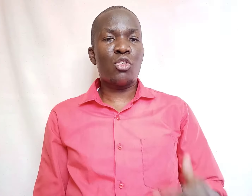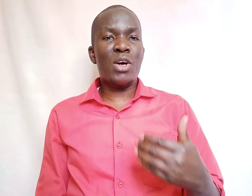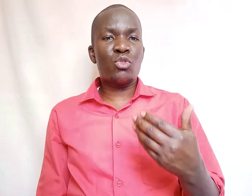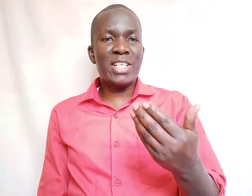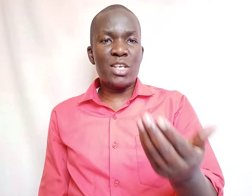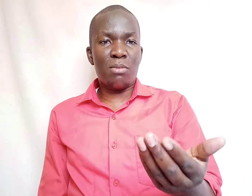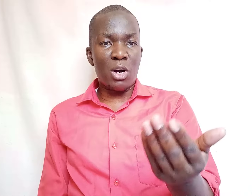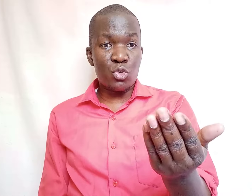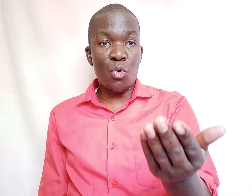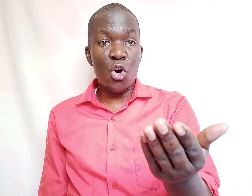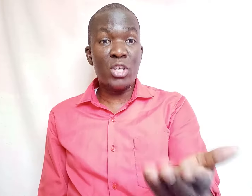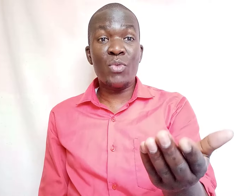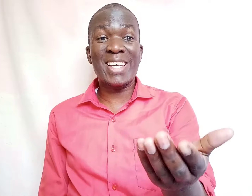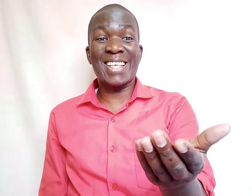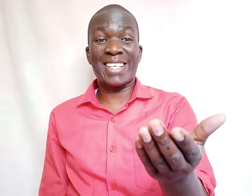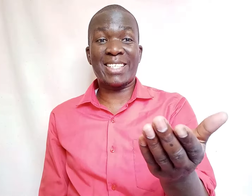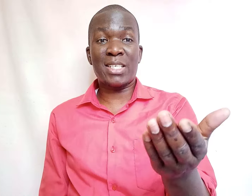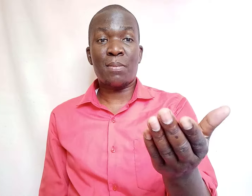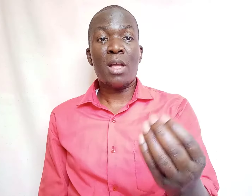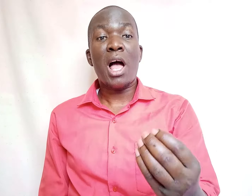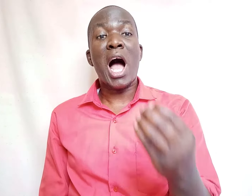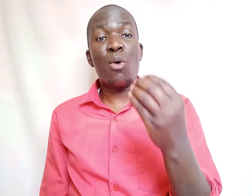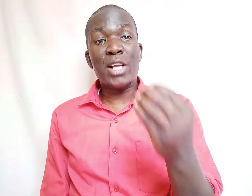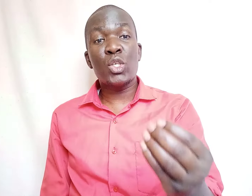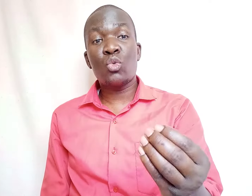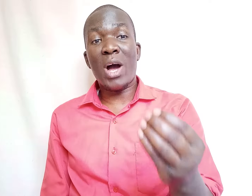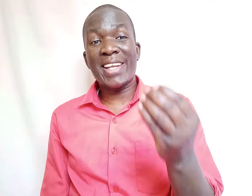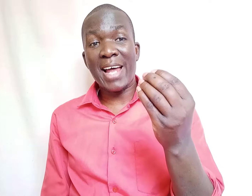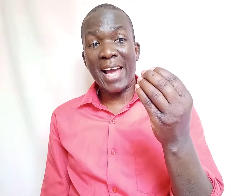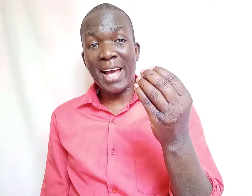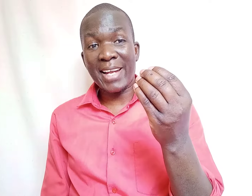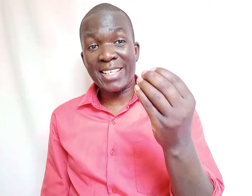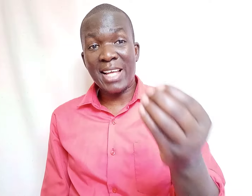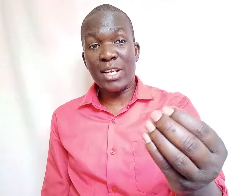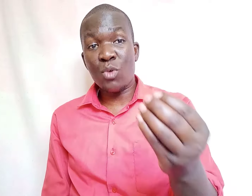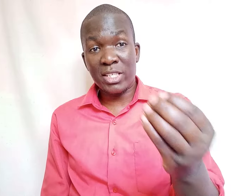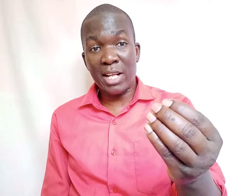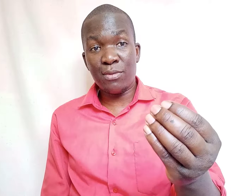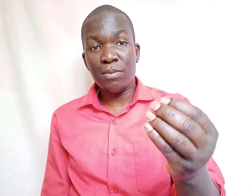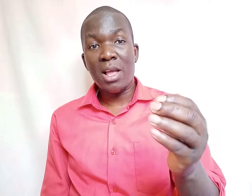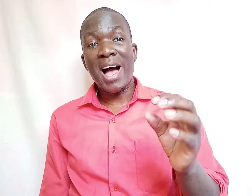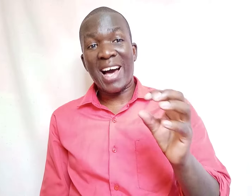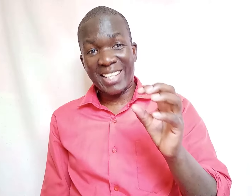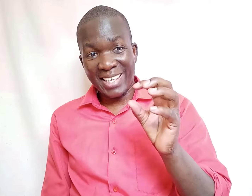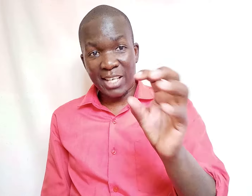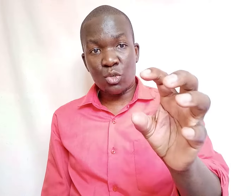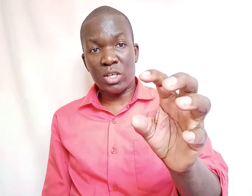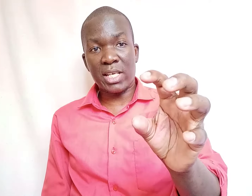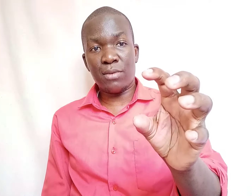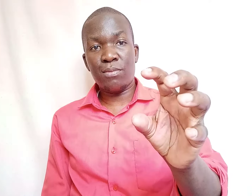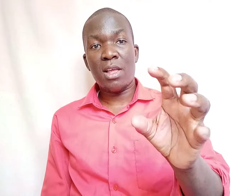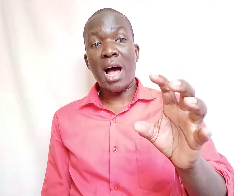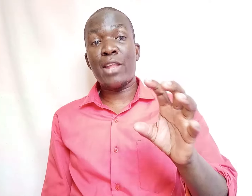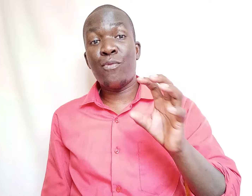don't want to tell you about your own weaknesses. I want you to understand yourself, analyze yourself, and